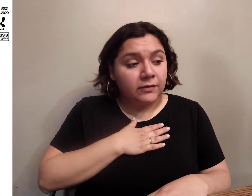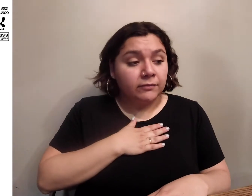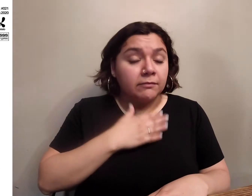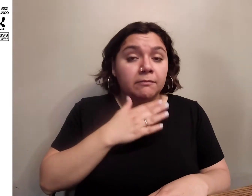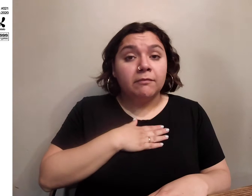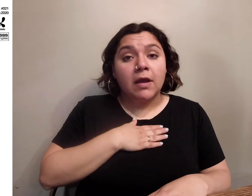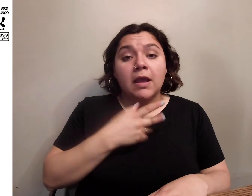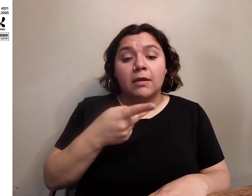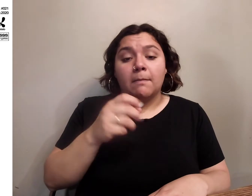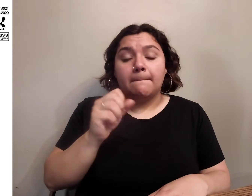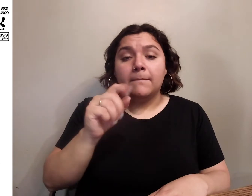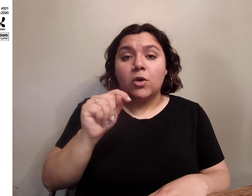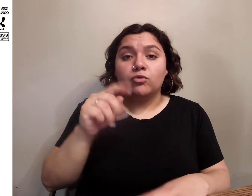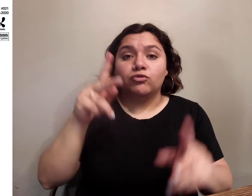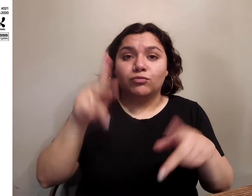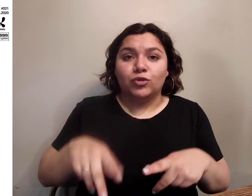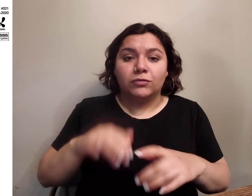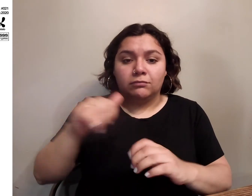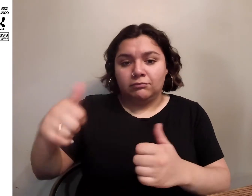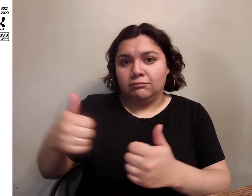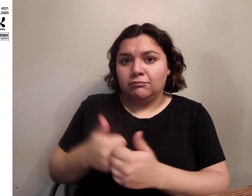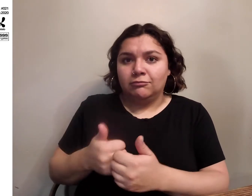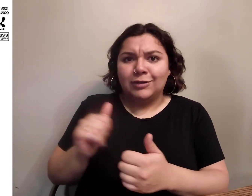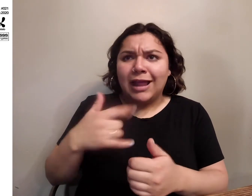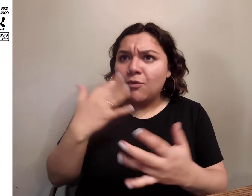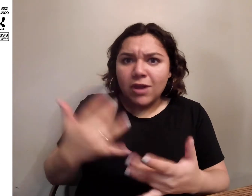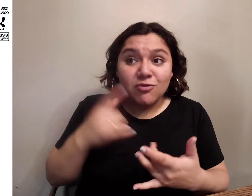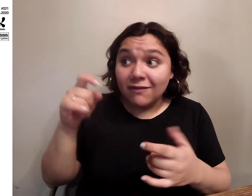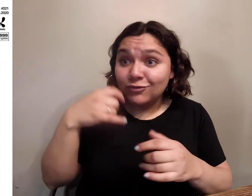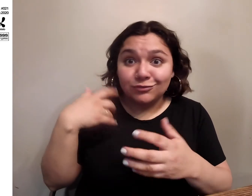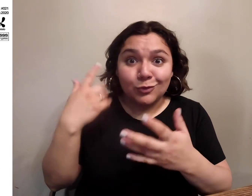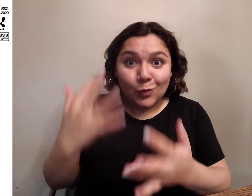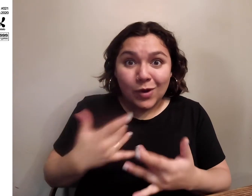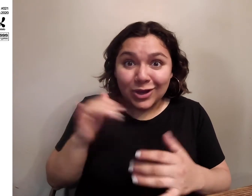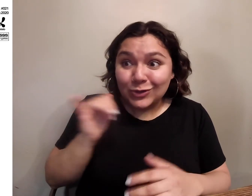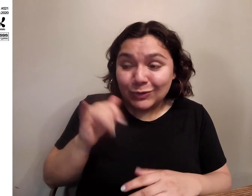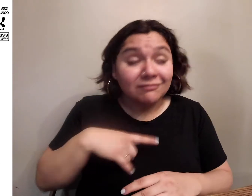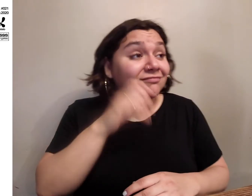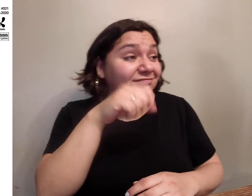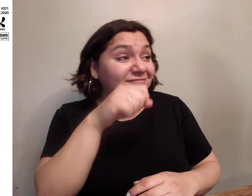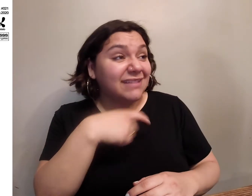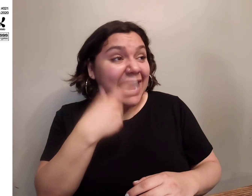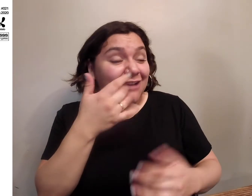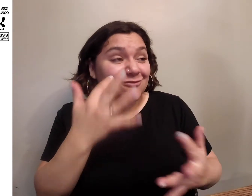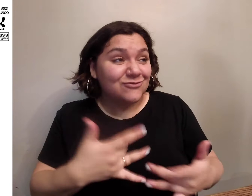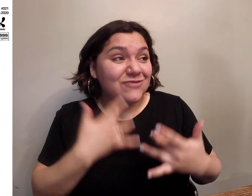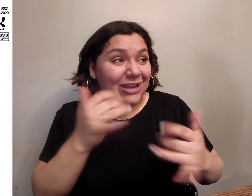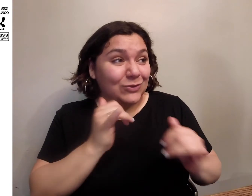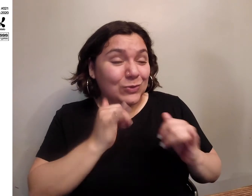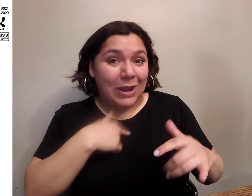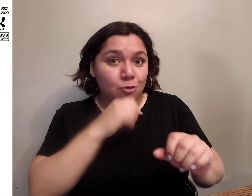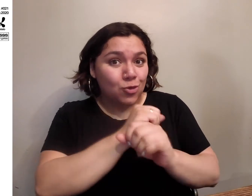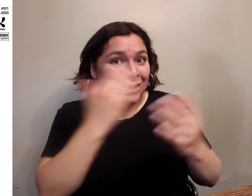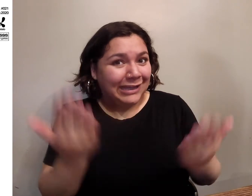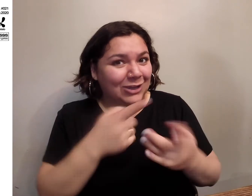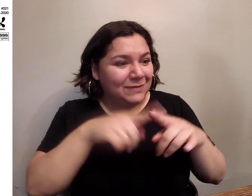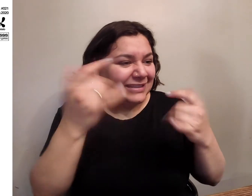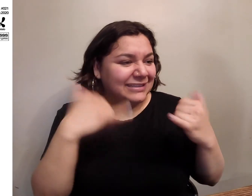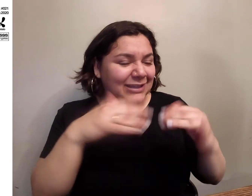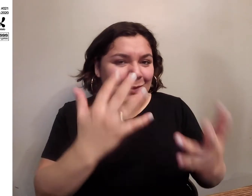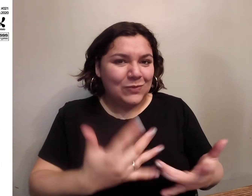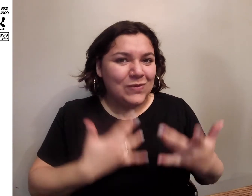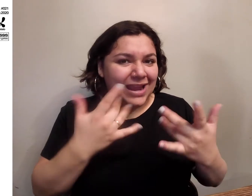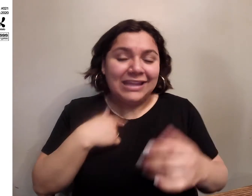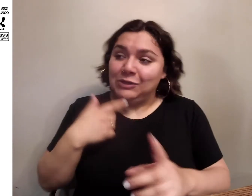post person is in line behind me. Like, wait, you have to stand in line like everybody else? He said, yes, we do. He was taking care